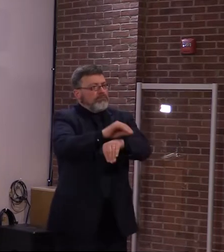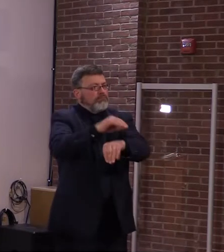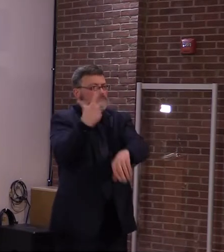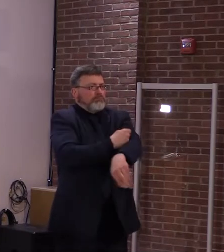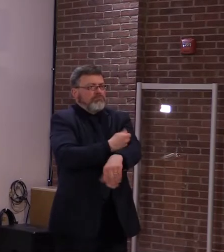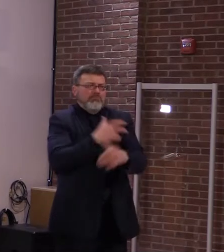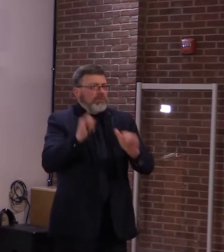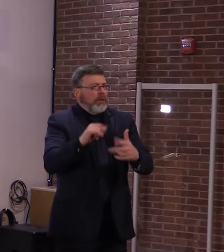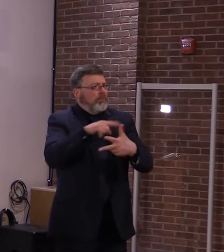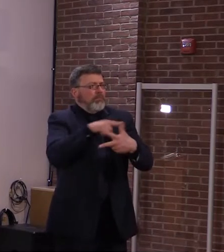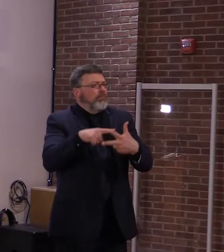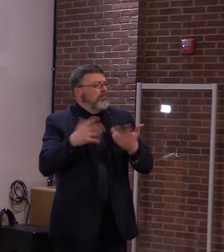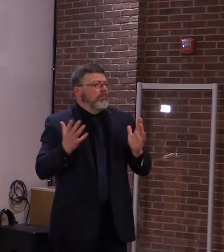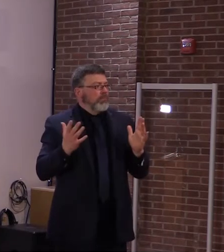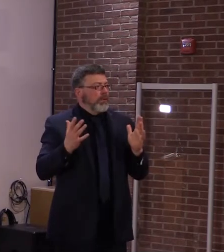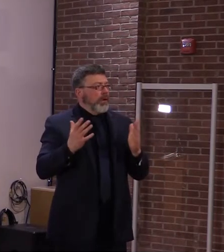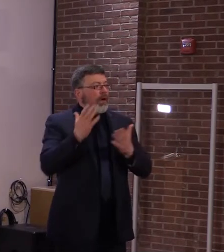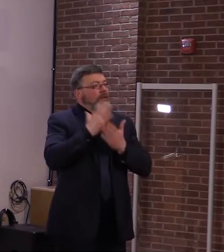to access that.